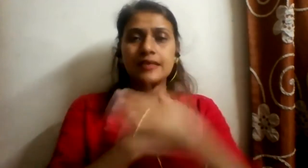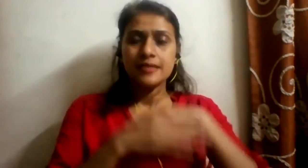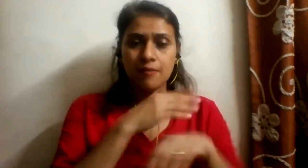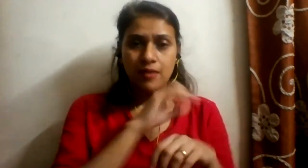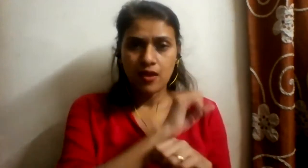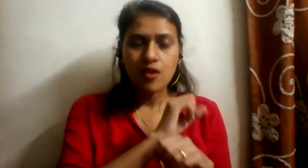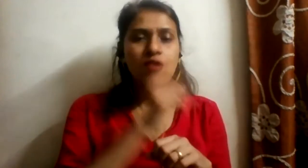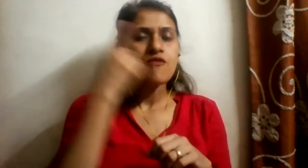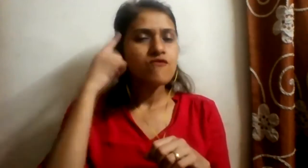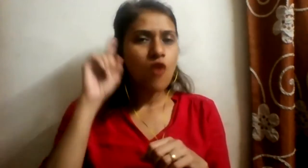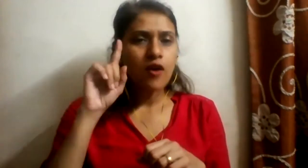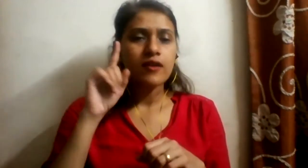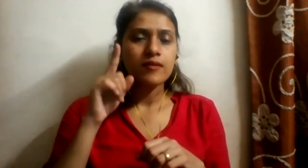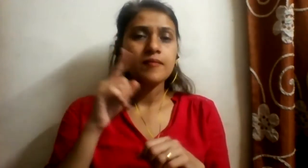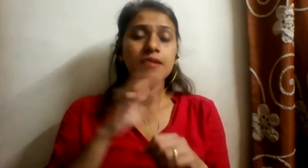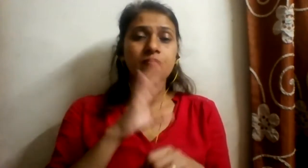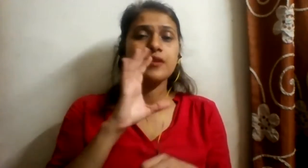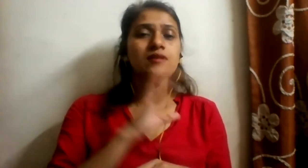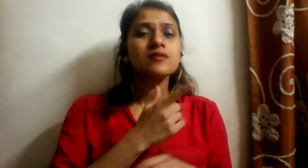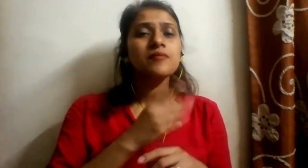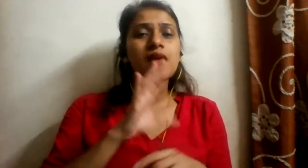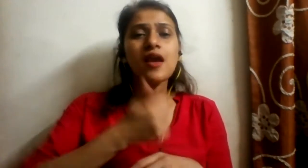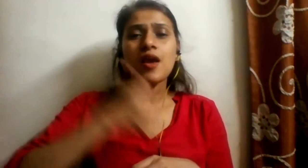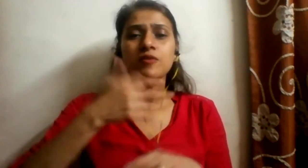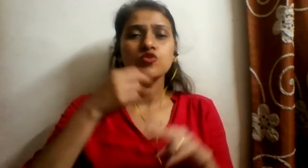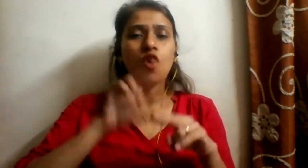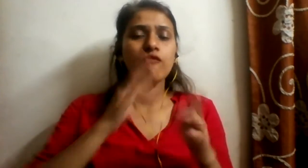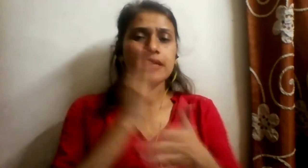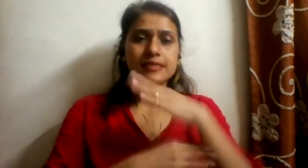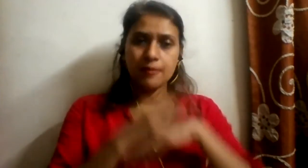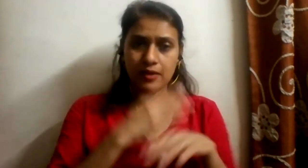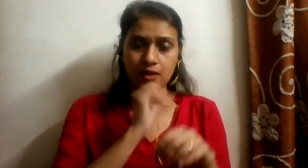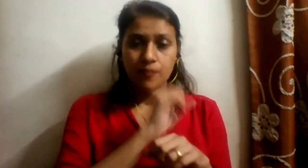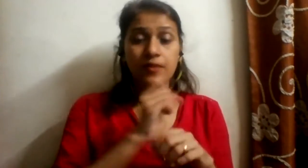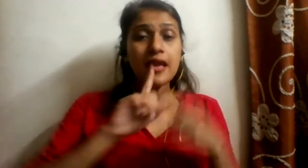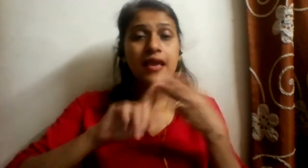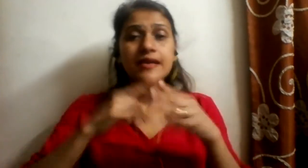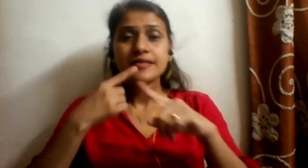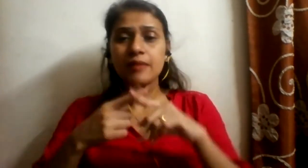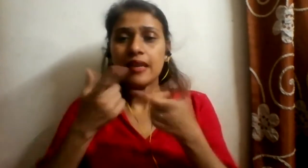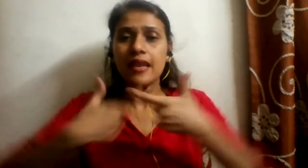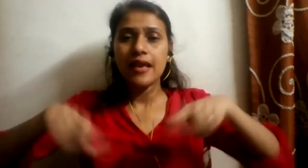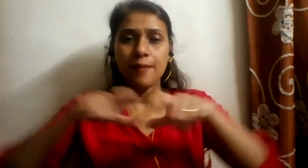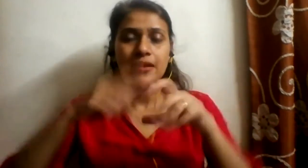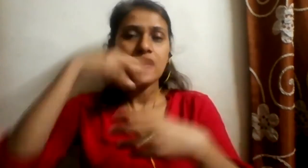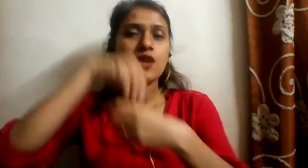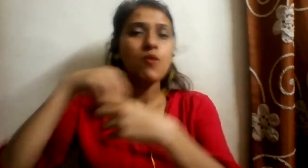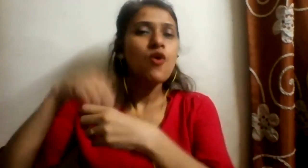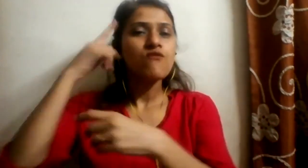with Commissioner Disability would eventually have experts on their committee to help the office to review